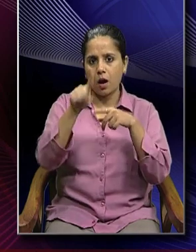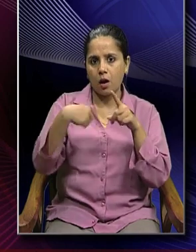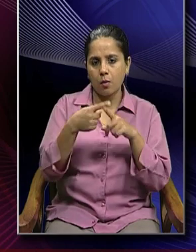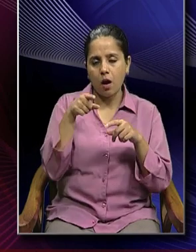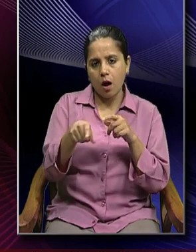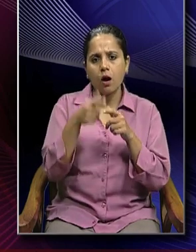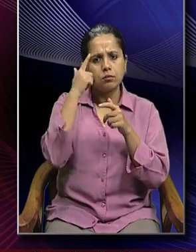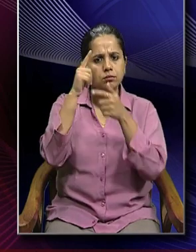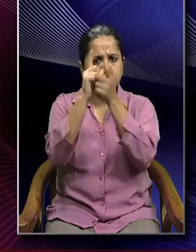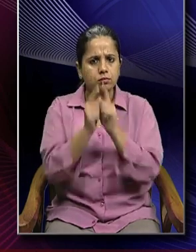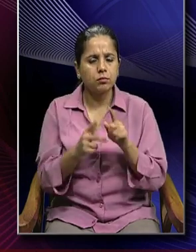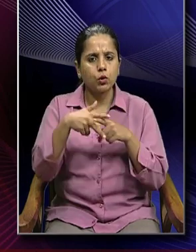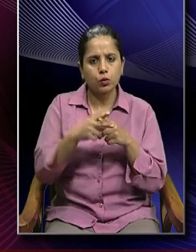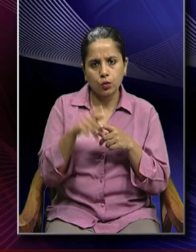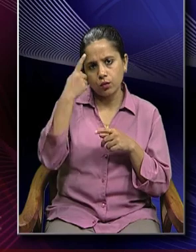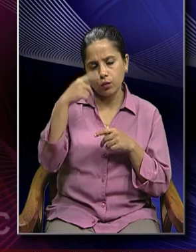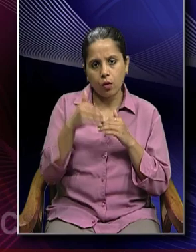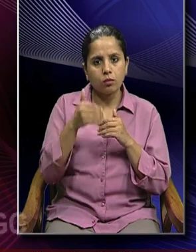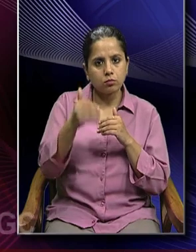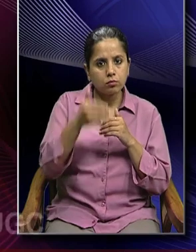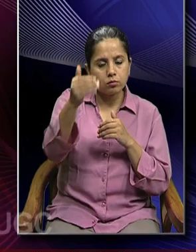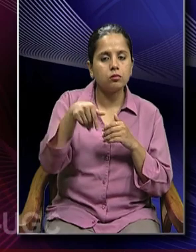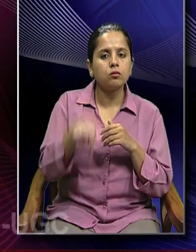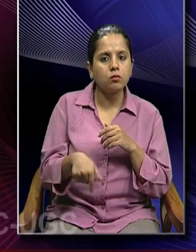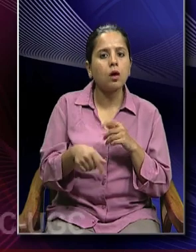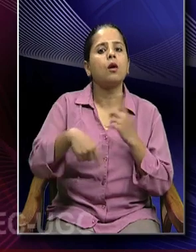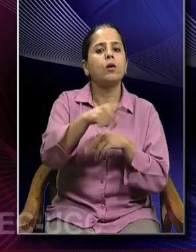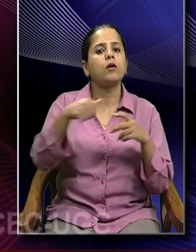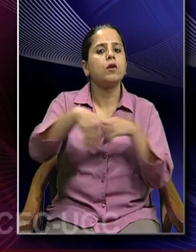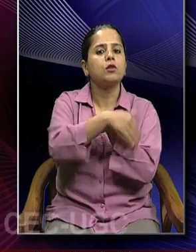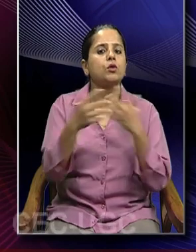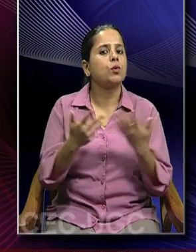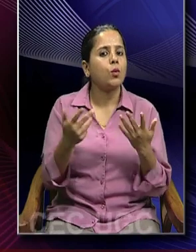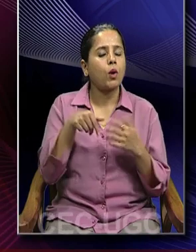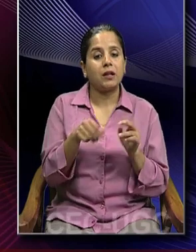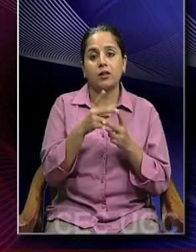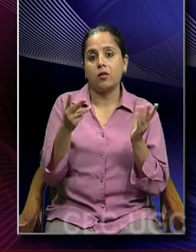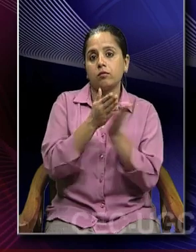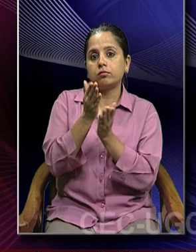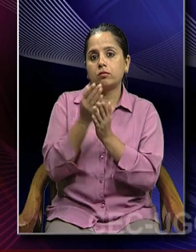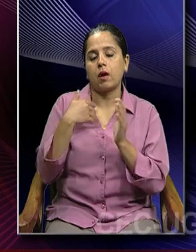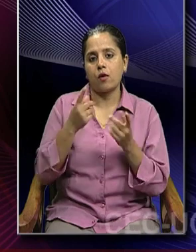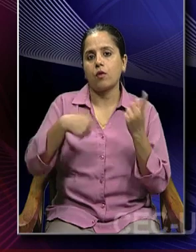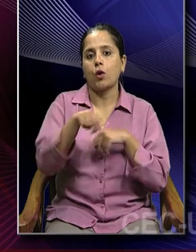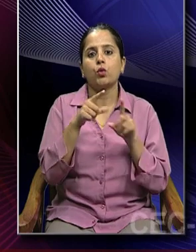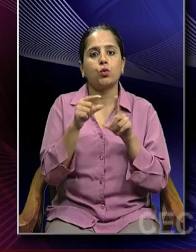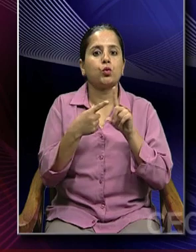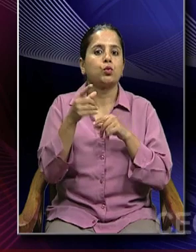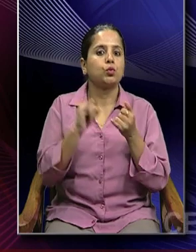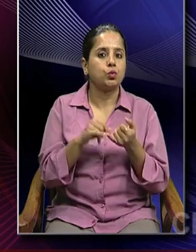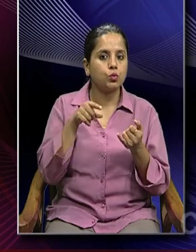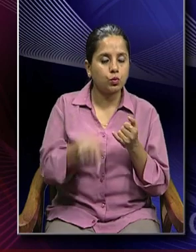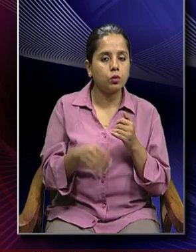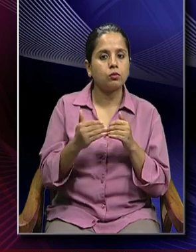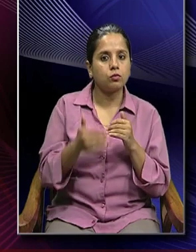tools for forward engineering, that what are the different tools that we deploy in order to ensure the